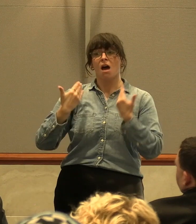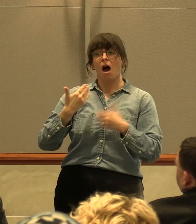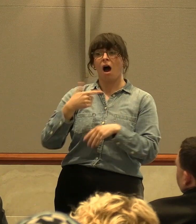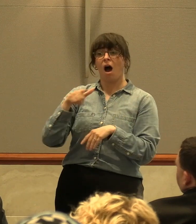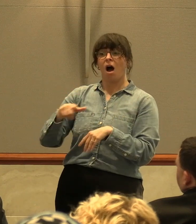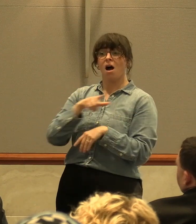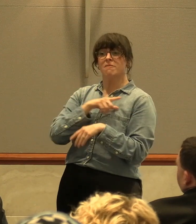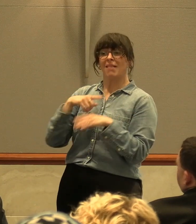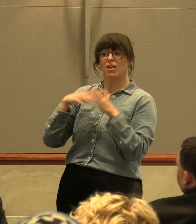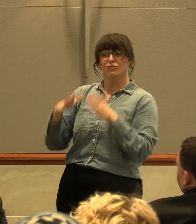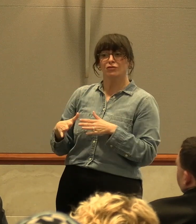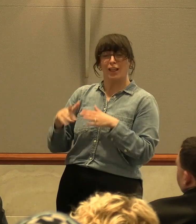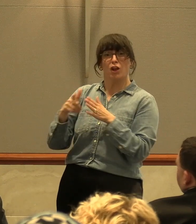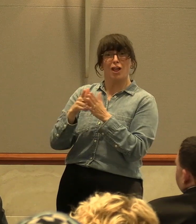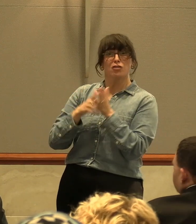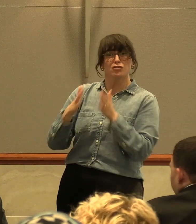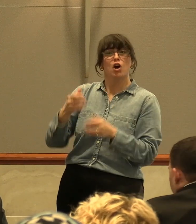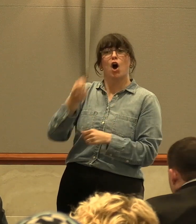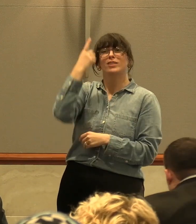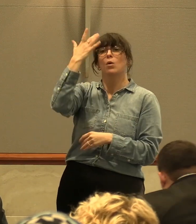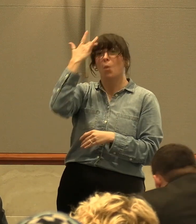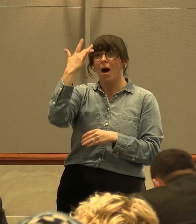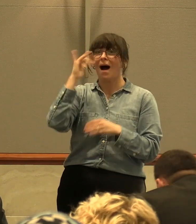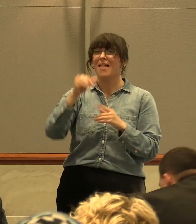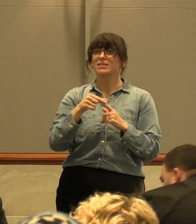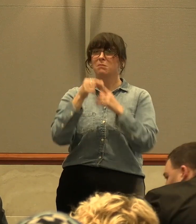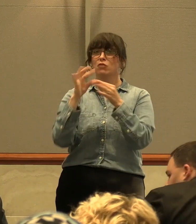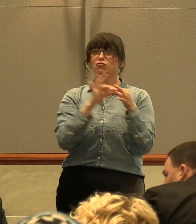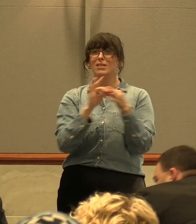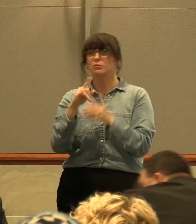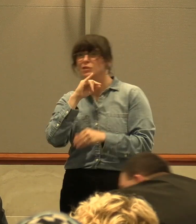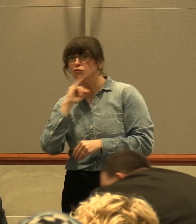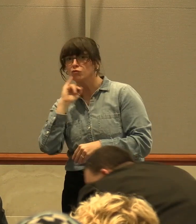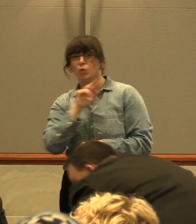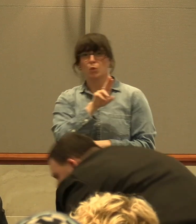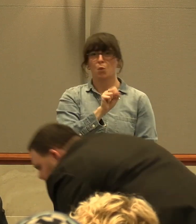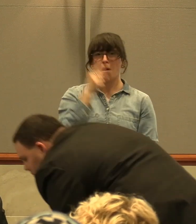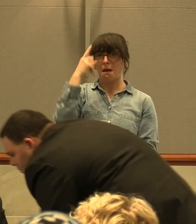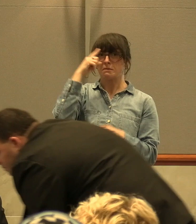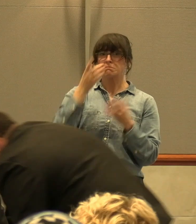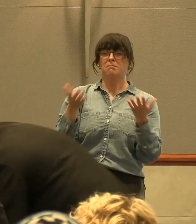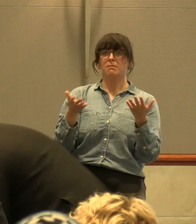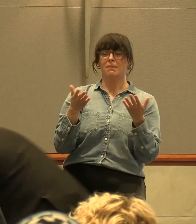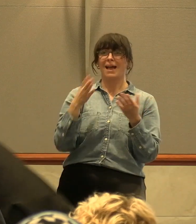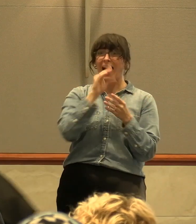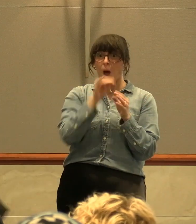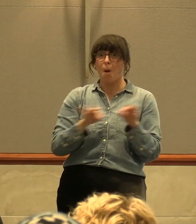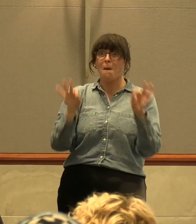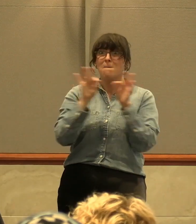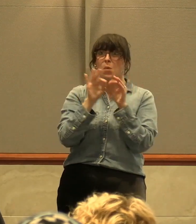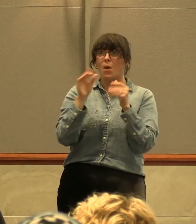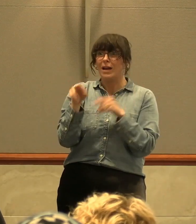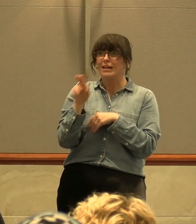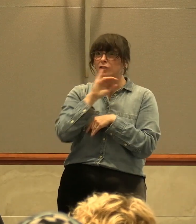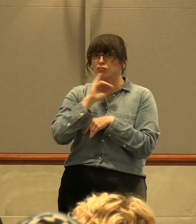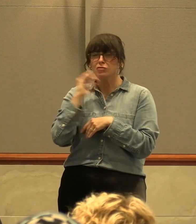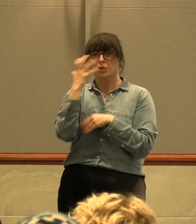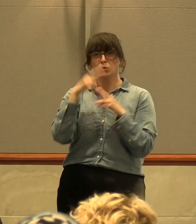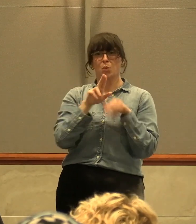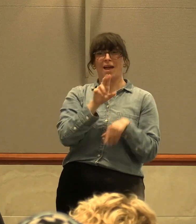legislators understand why that special relationship exists and the importance of Israel to the United